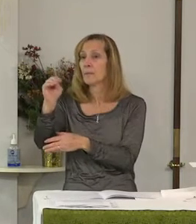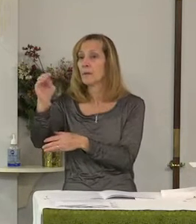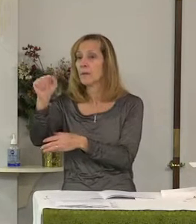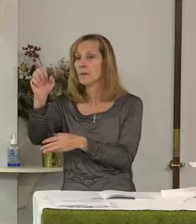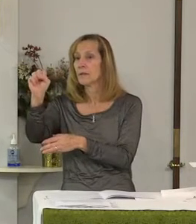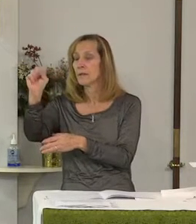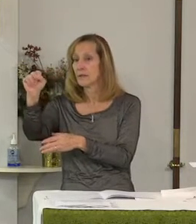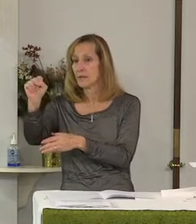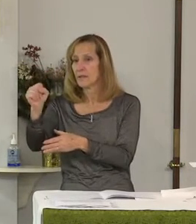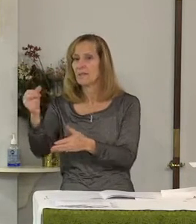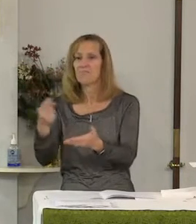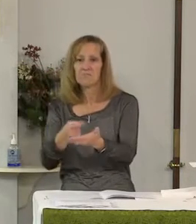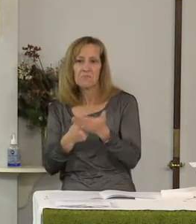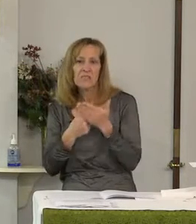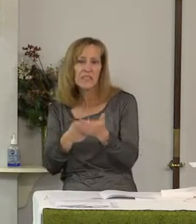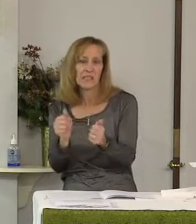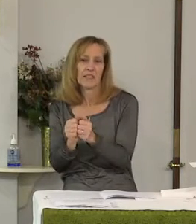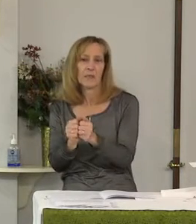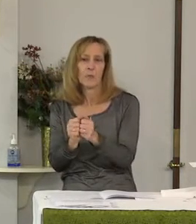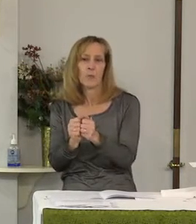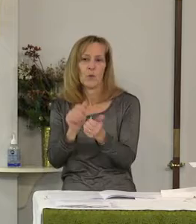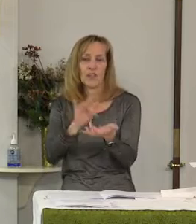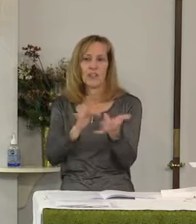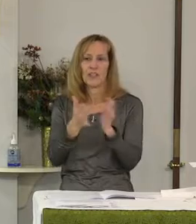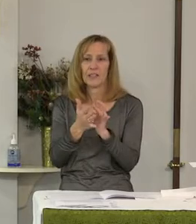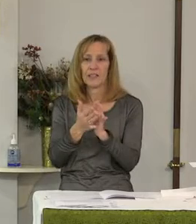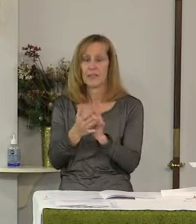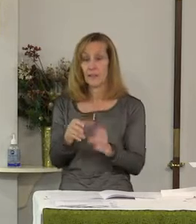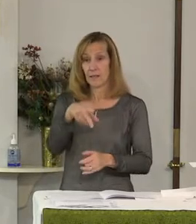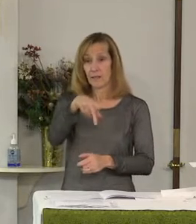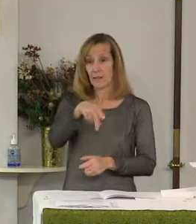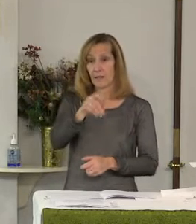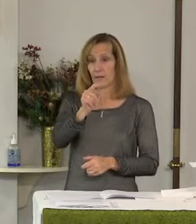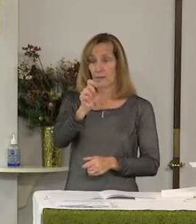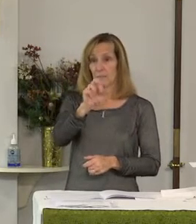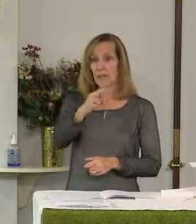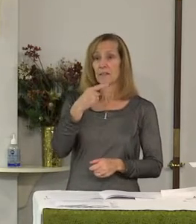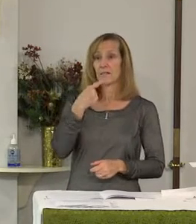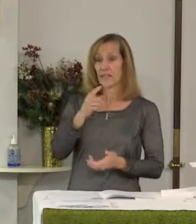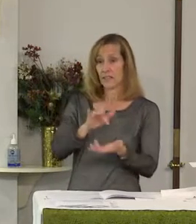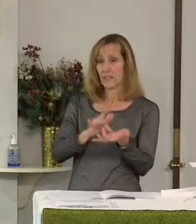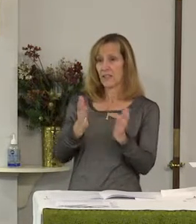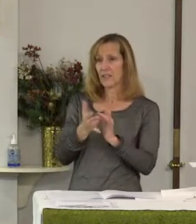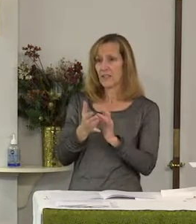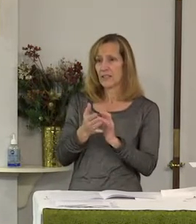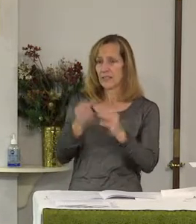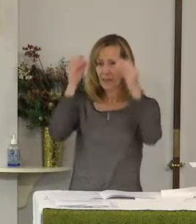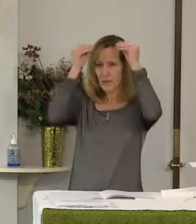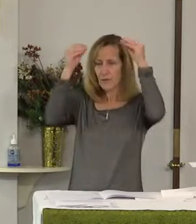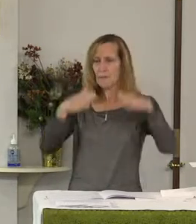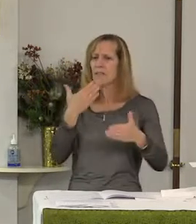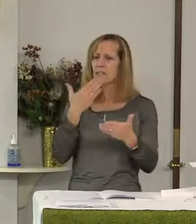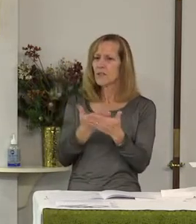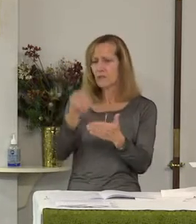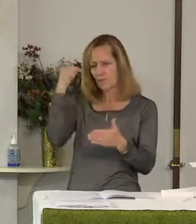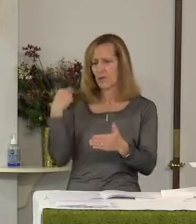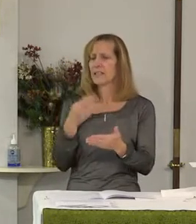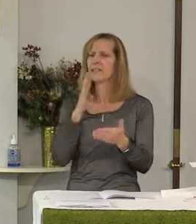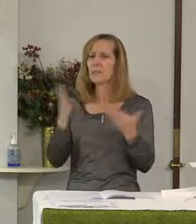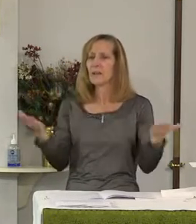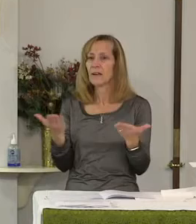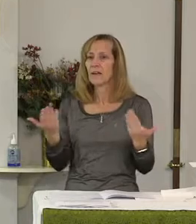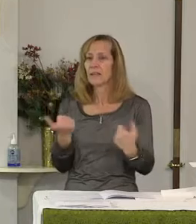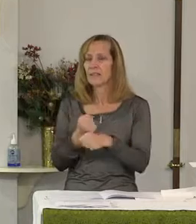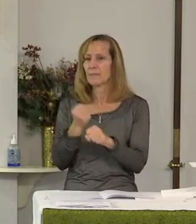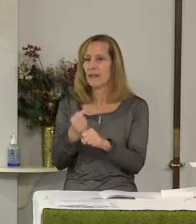talking with Jesus. Then Peter said to Jesus, "Rabbi, it is good for us to be here. Let